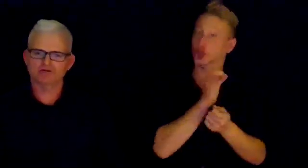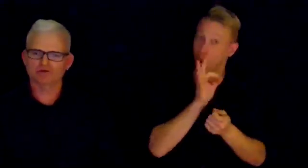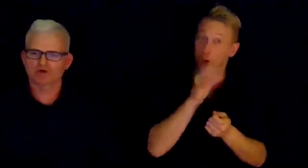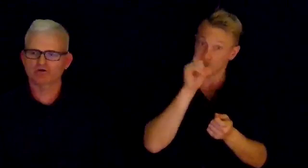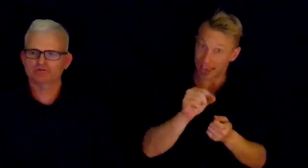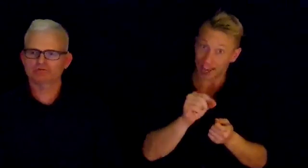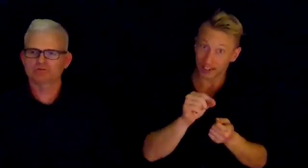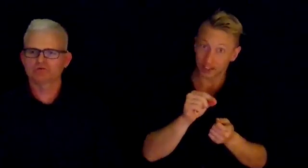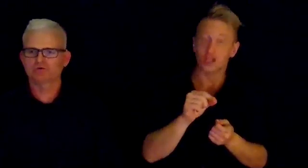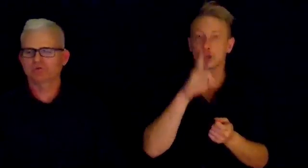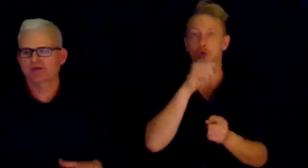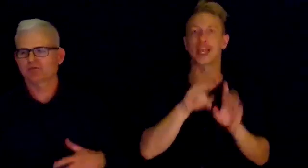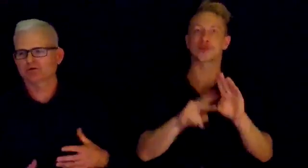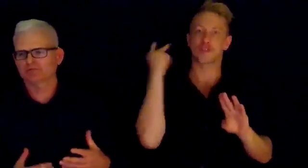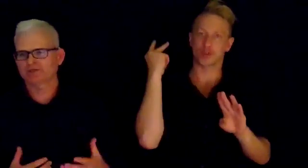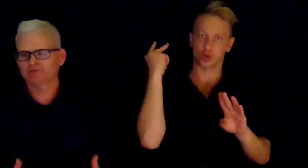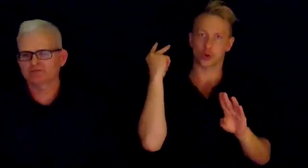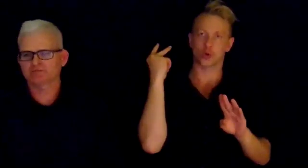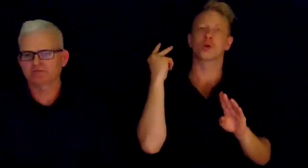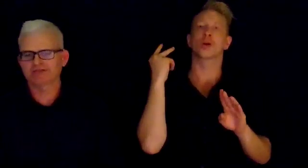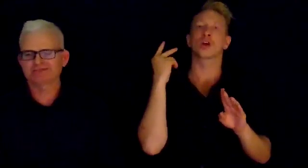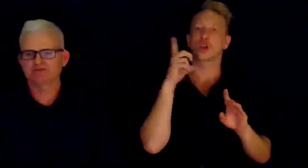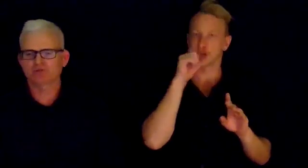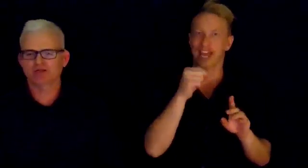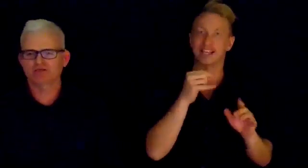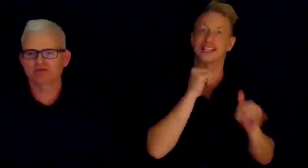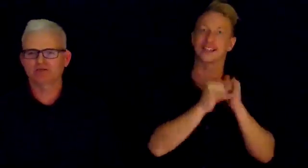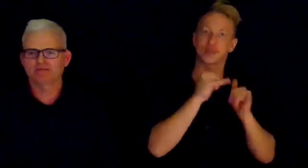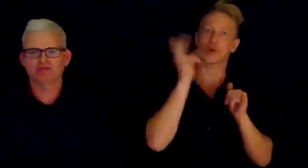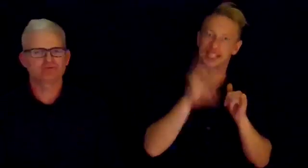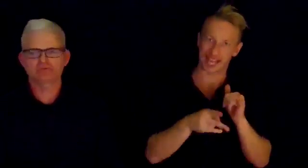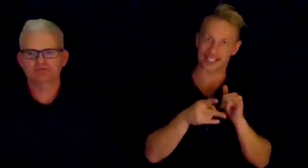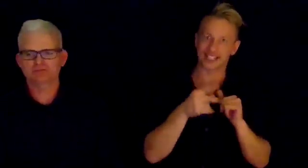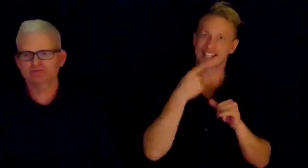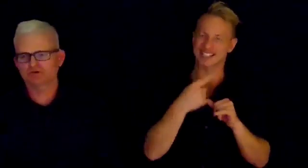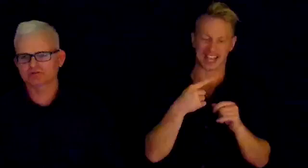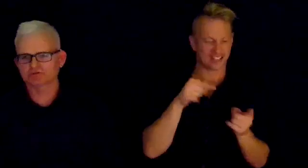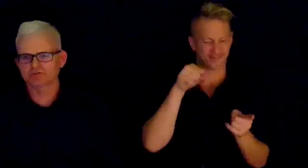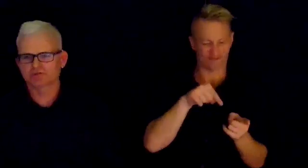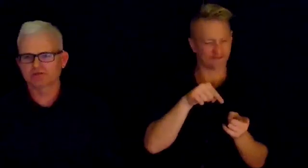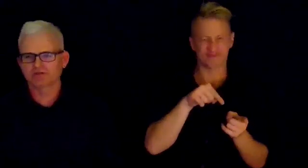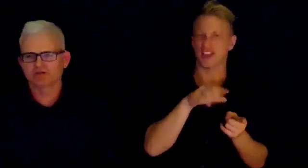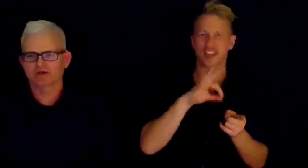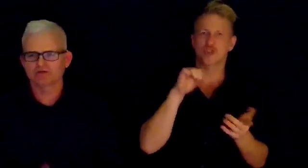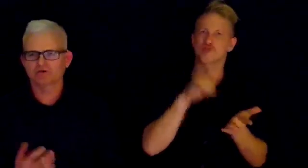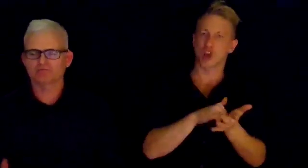talk about your goals, talk about what's been placed in your plan that you feel that's not